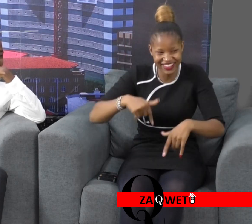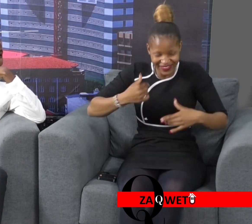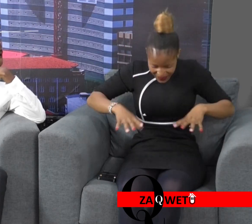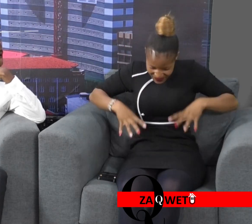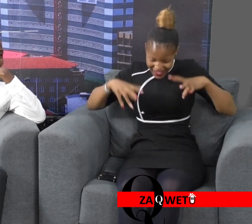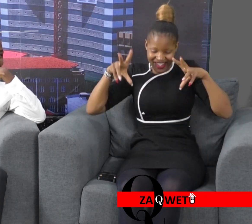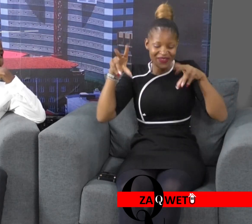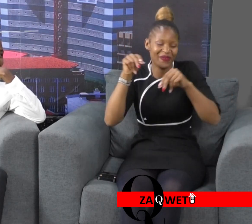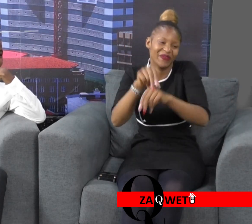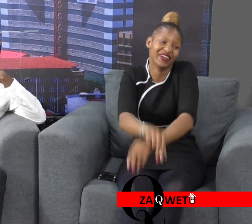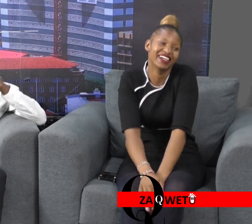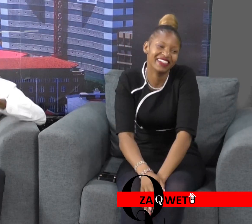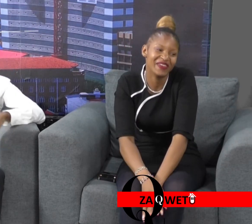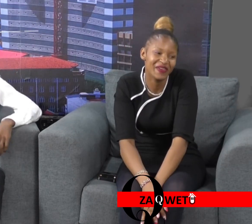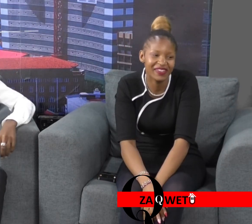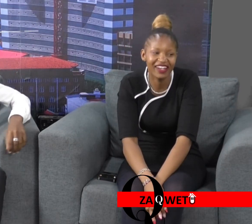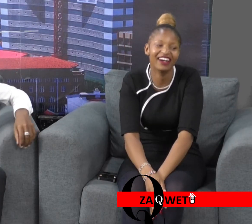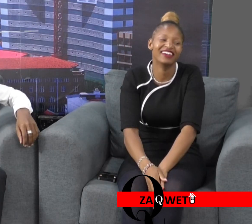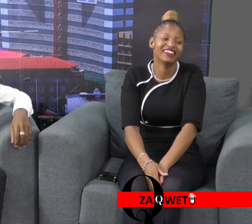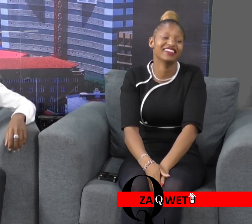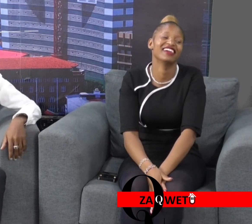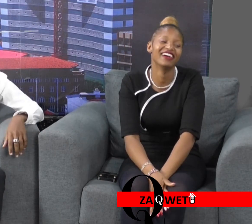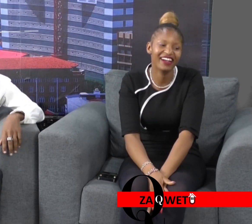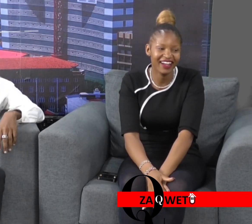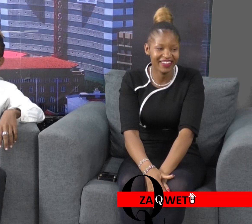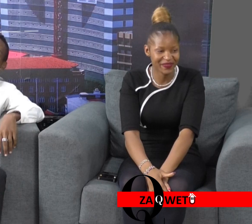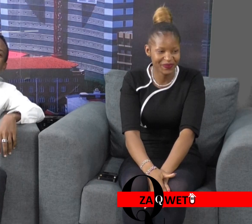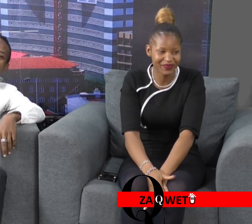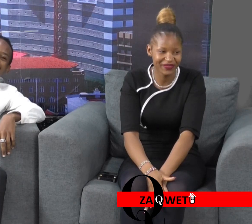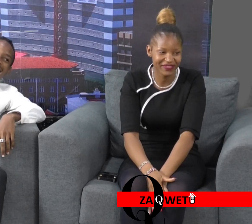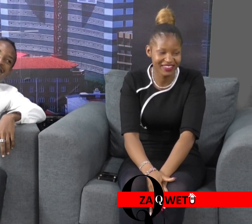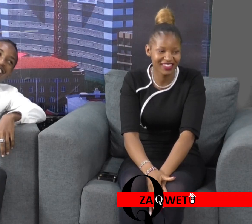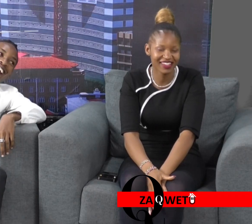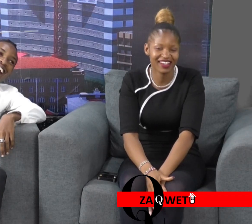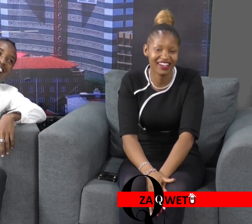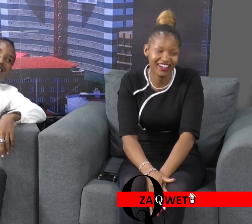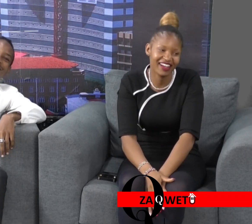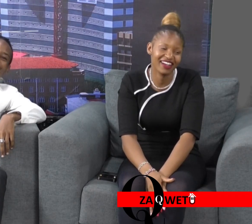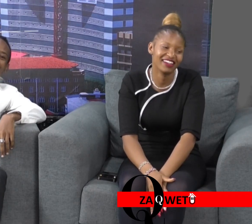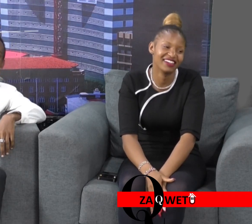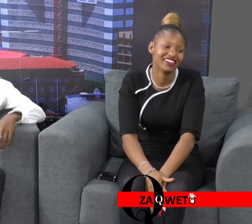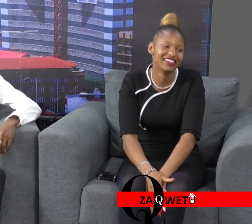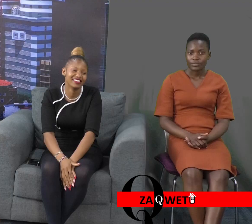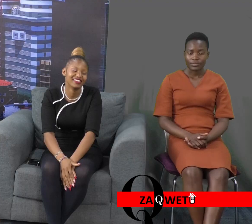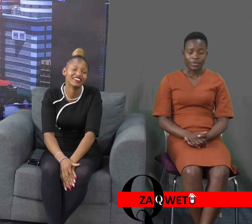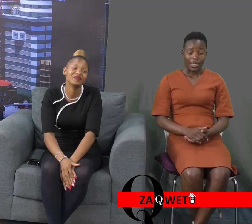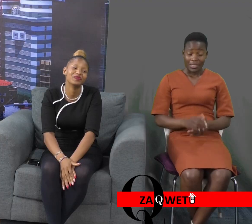girl. I'm a village girl. And I understand farming very well. For what I can